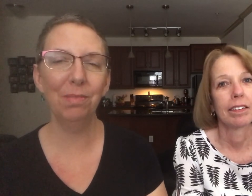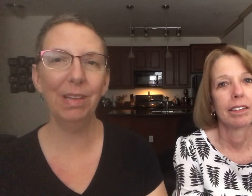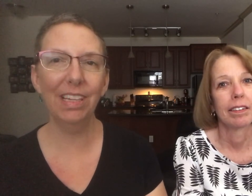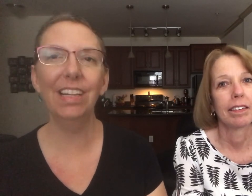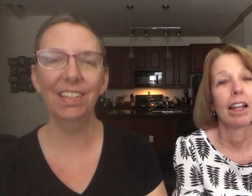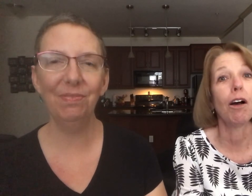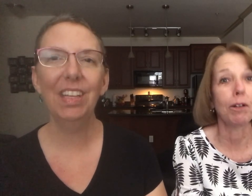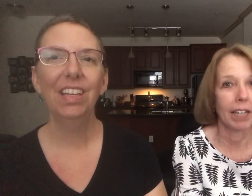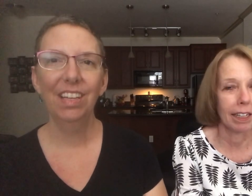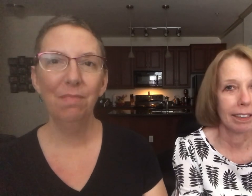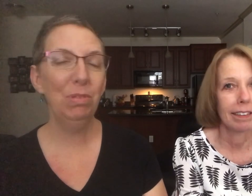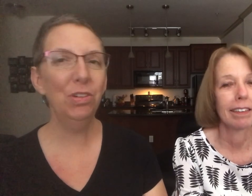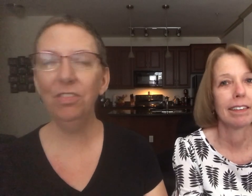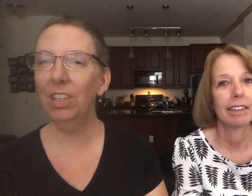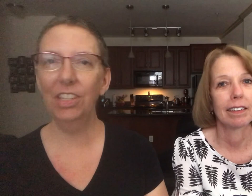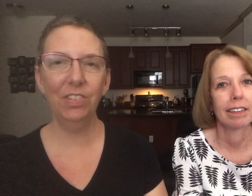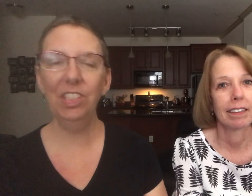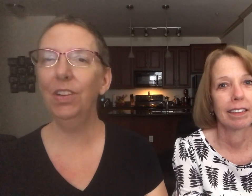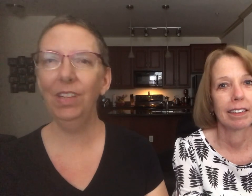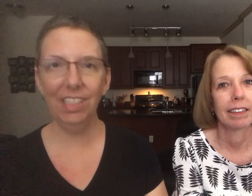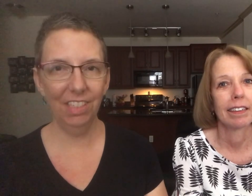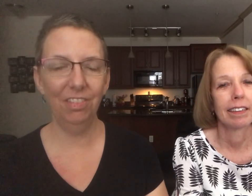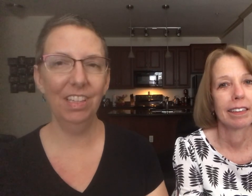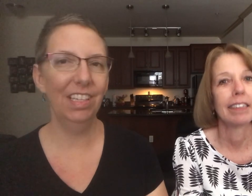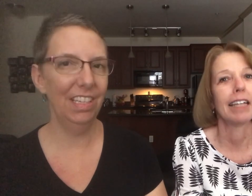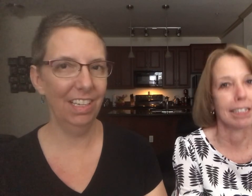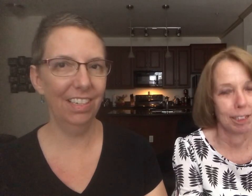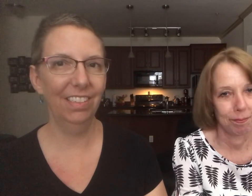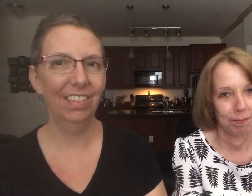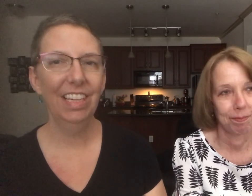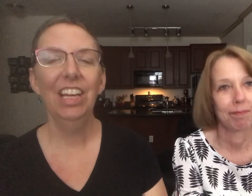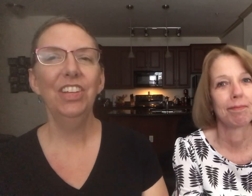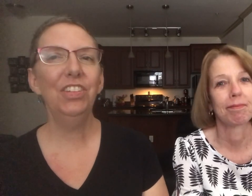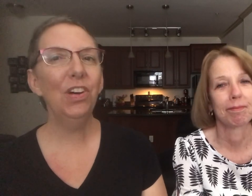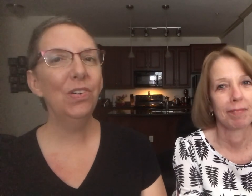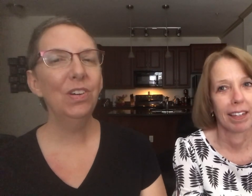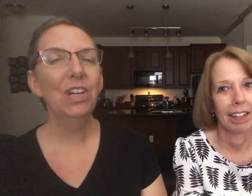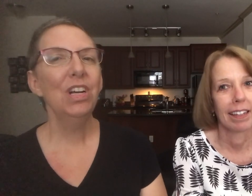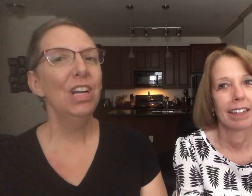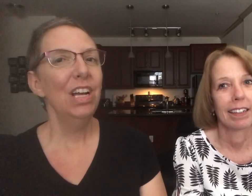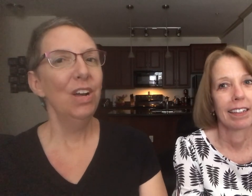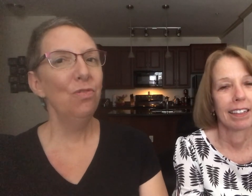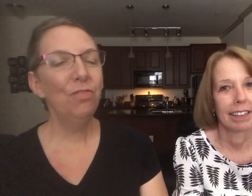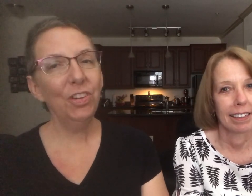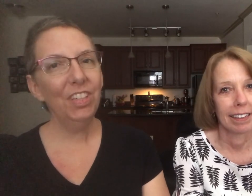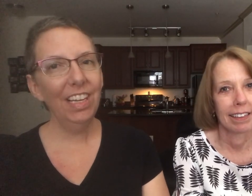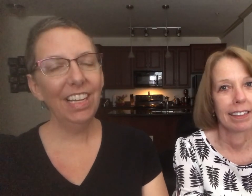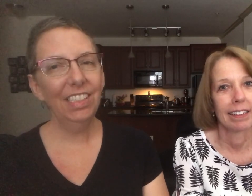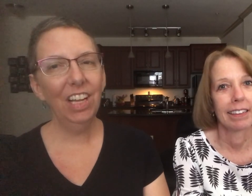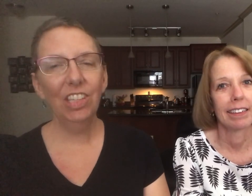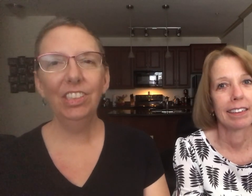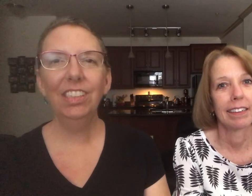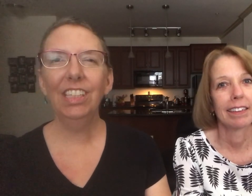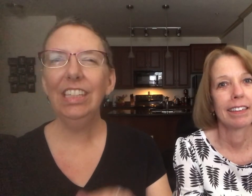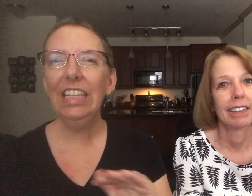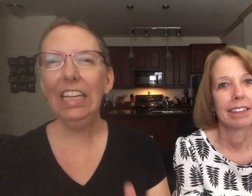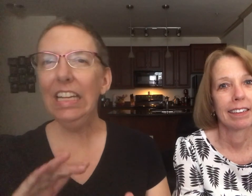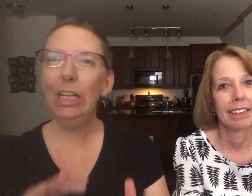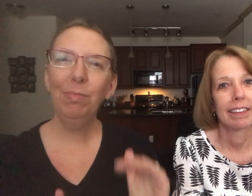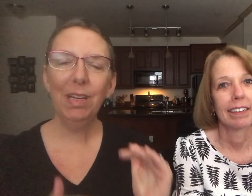but beautiful country, totally different than here. So first I'd like to talk just a little bit